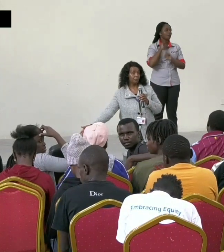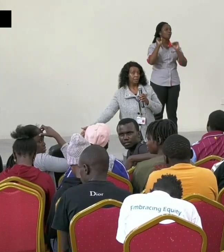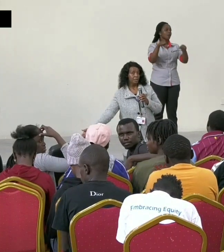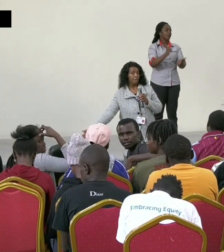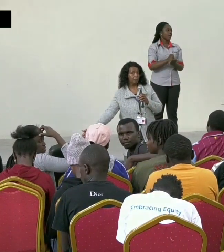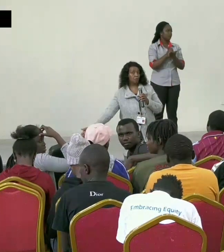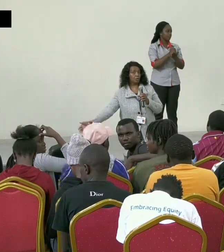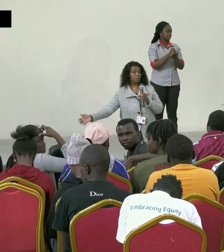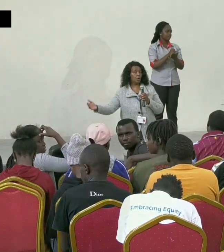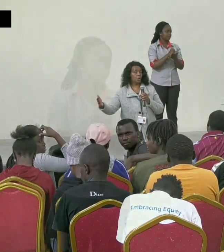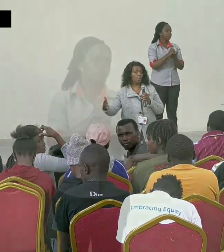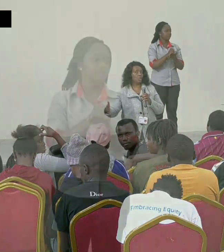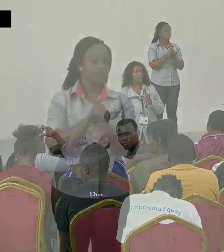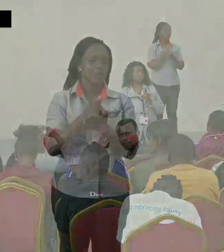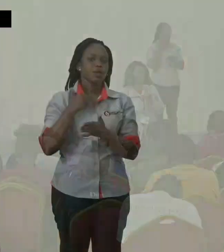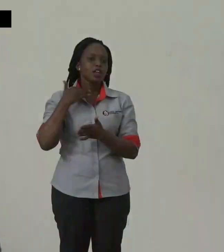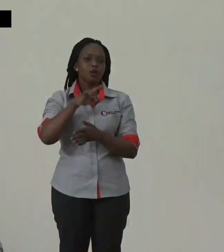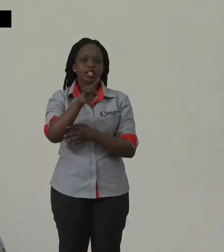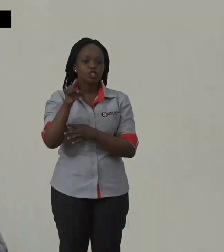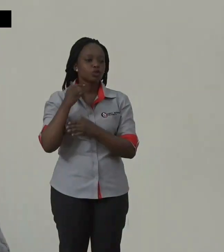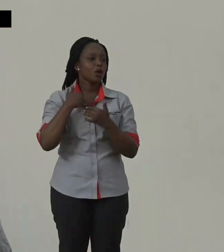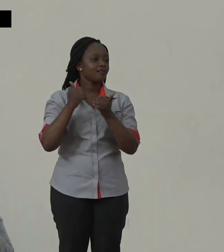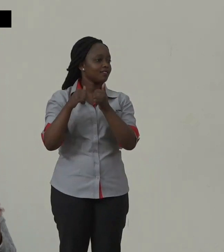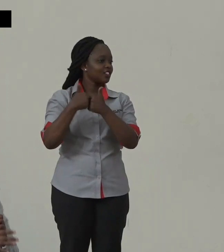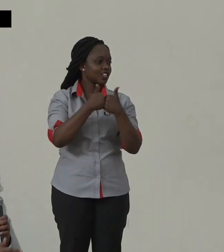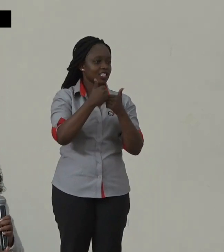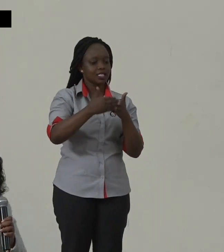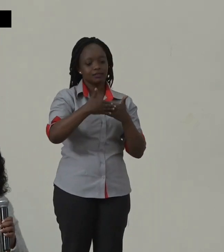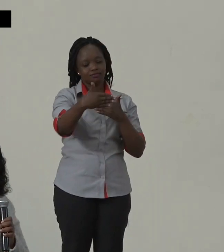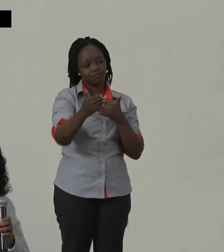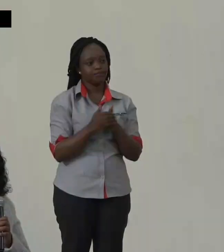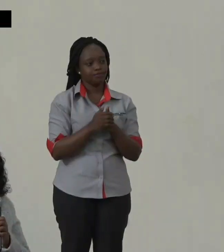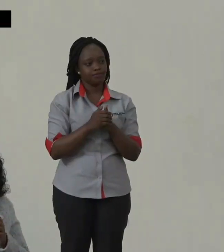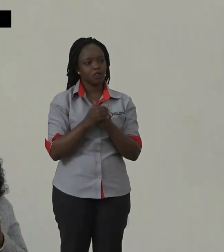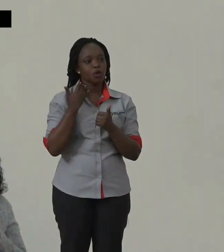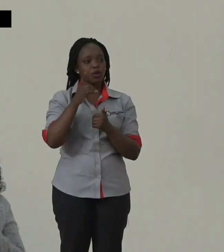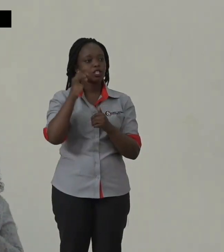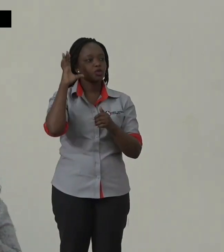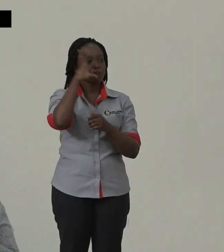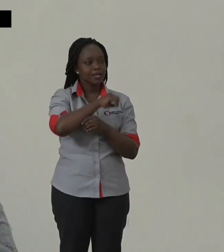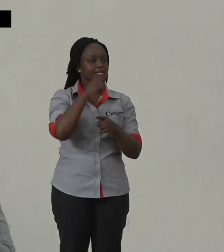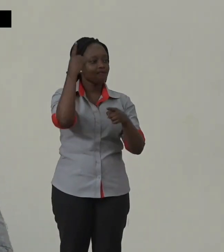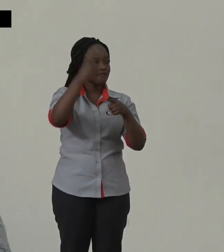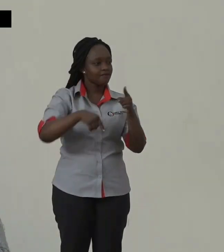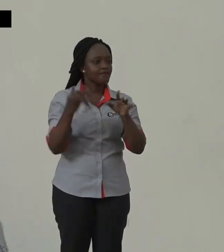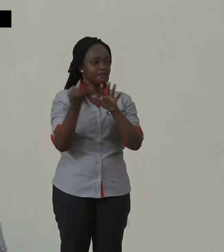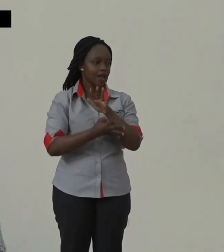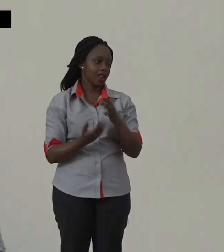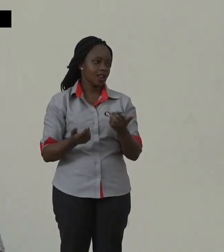you. Because we don't want you to fail to file your returns, and then there are